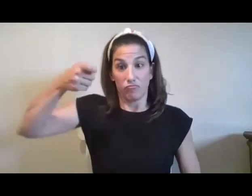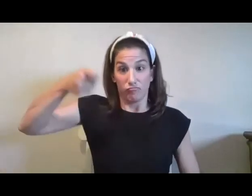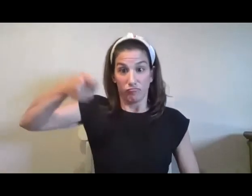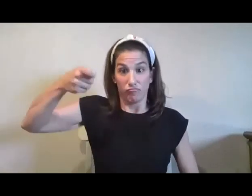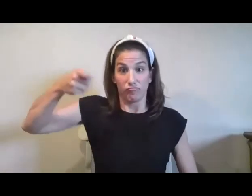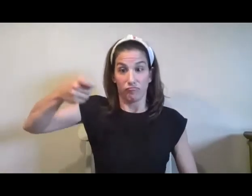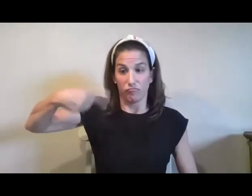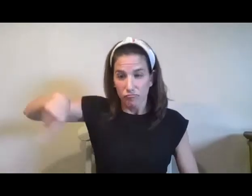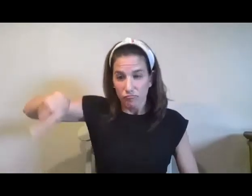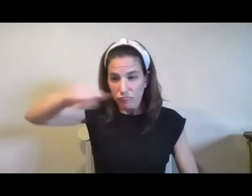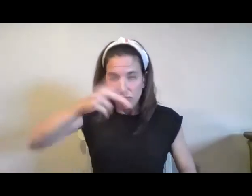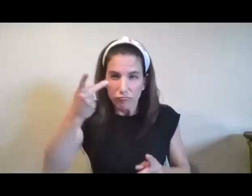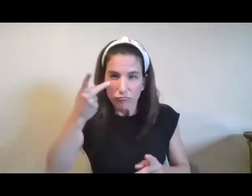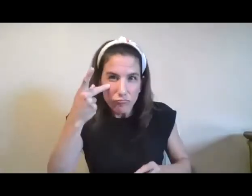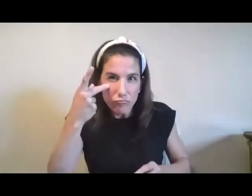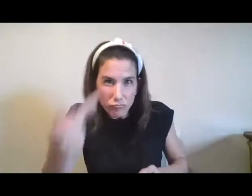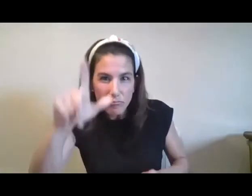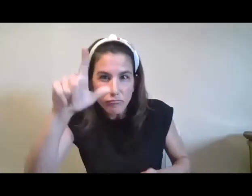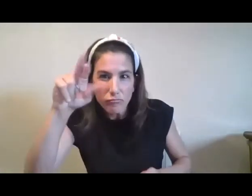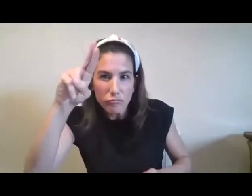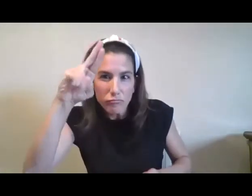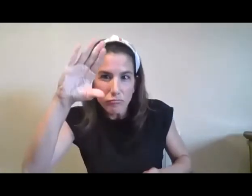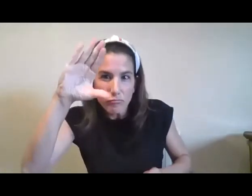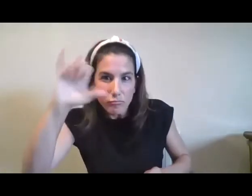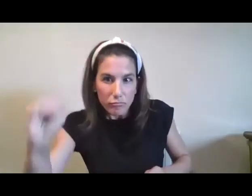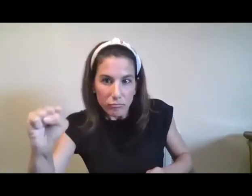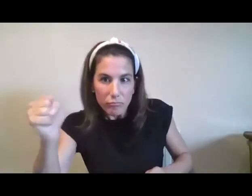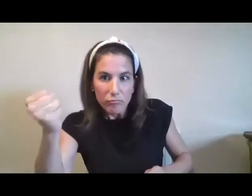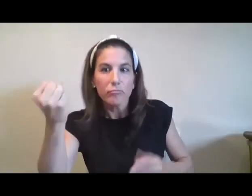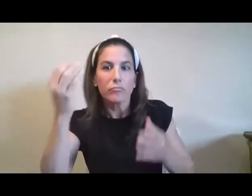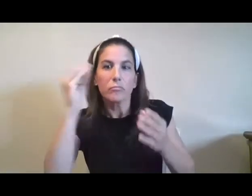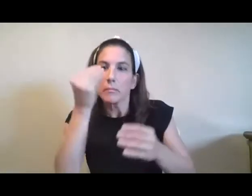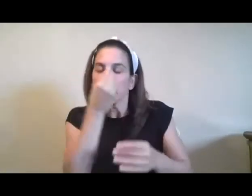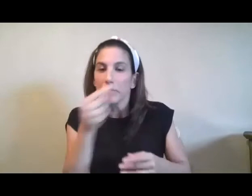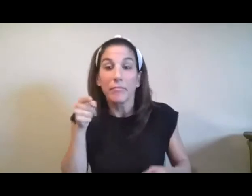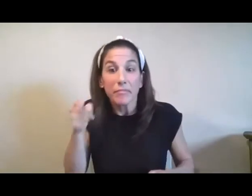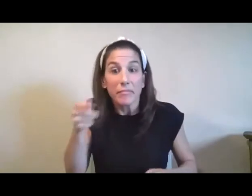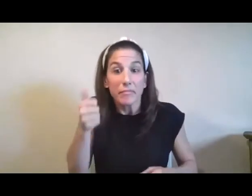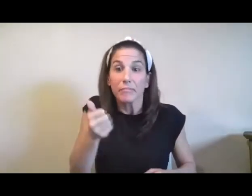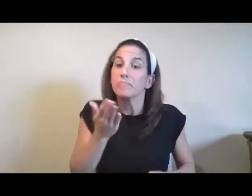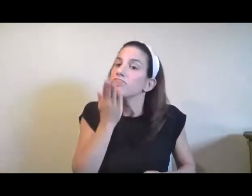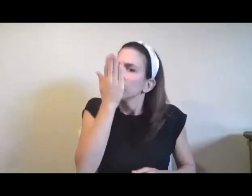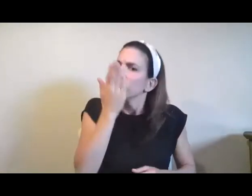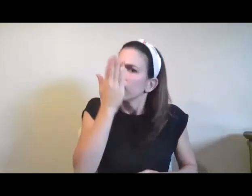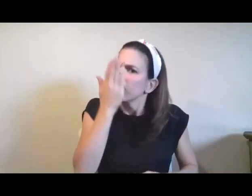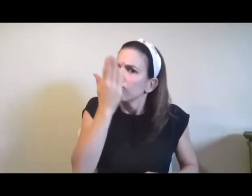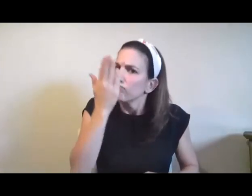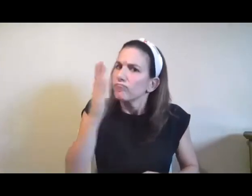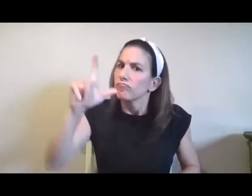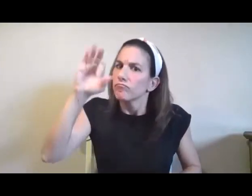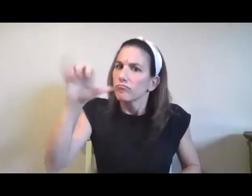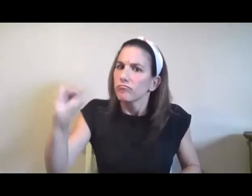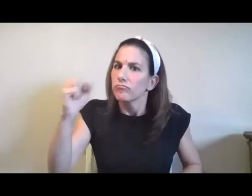The judges looked at Lucy's blooms. They sniffed Lucy's blooms.